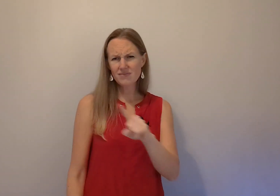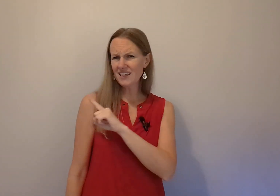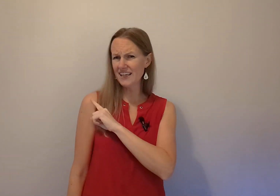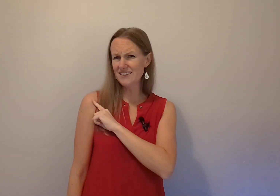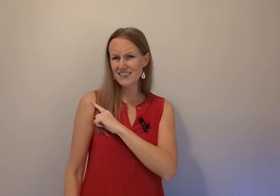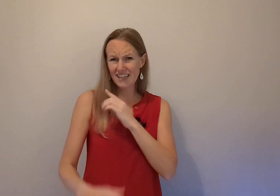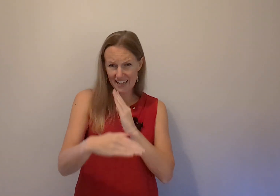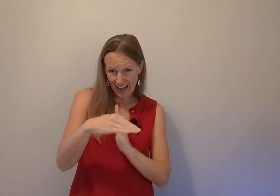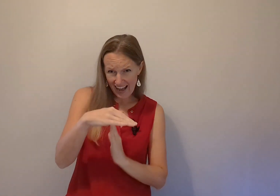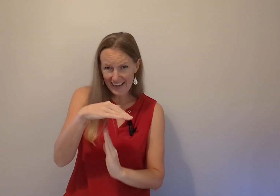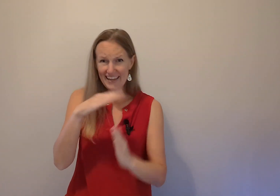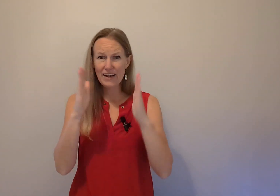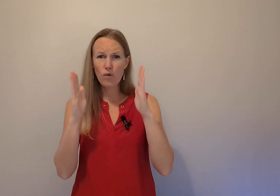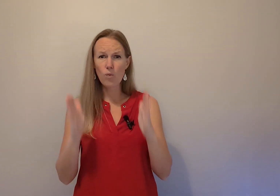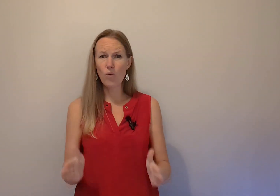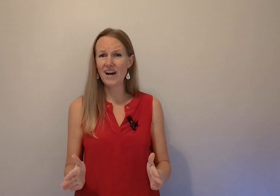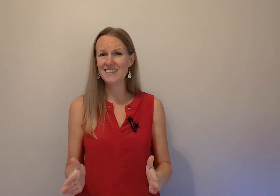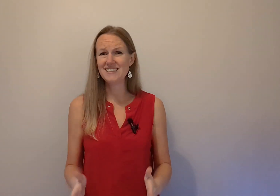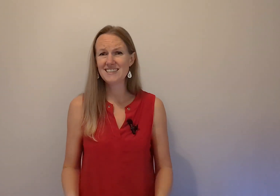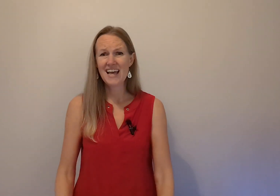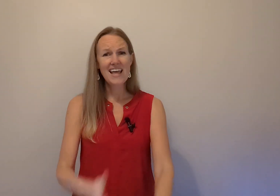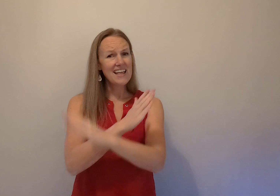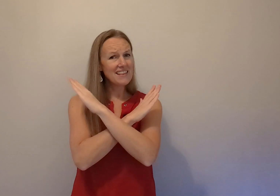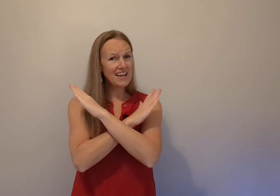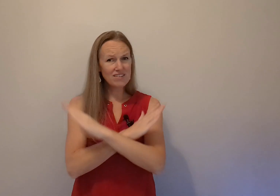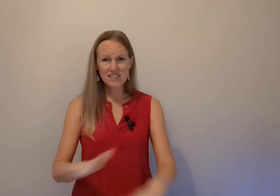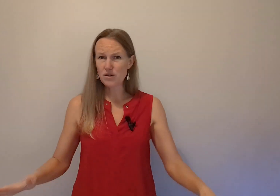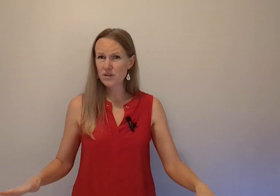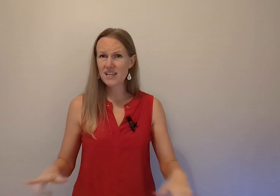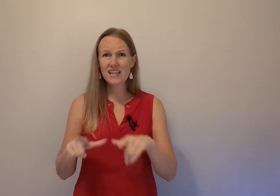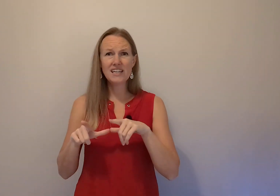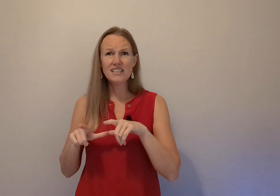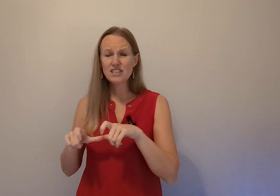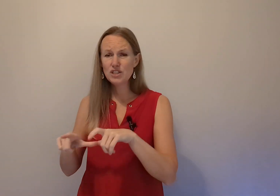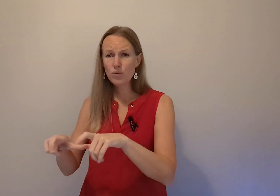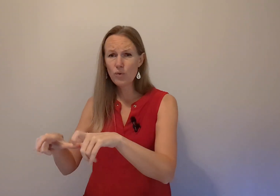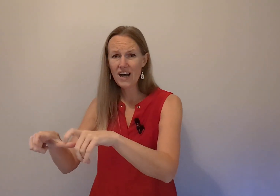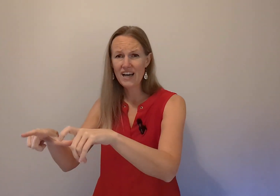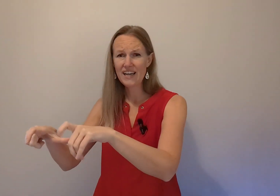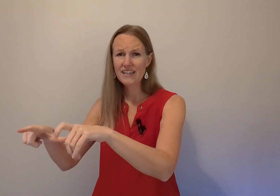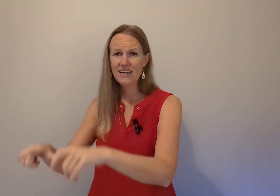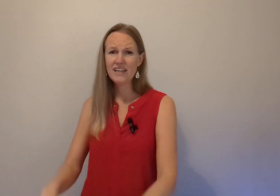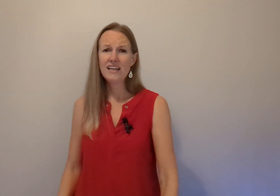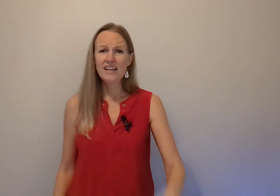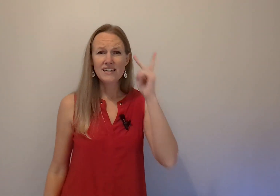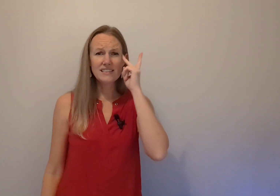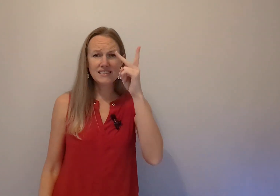guilty and hiding ones. There is no need to run.